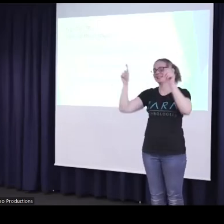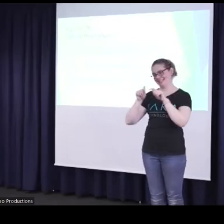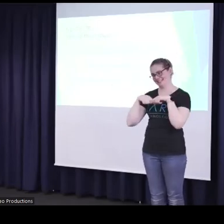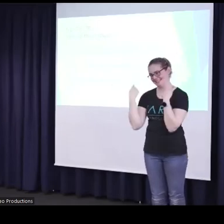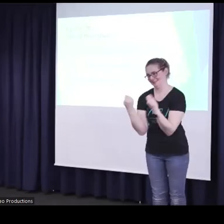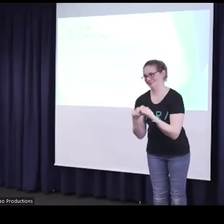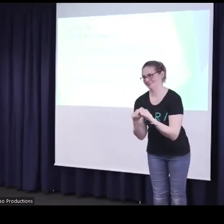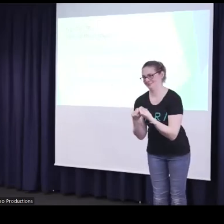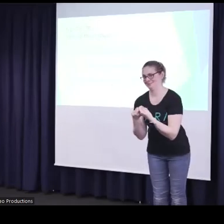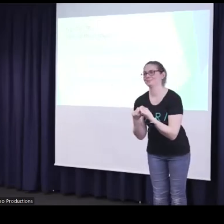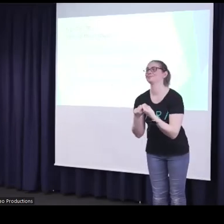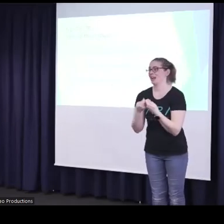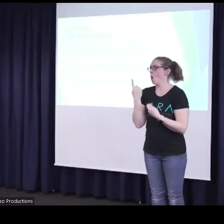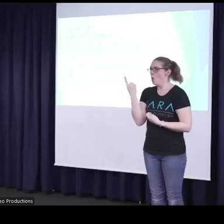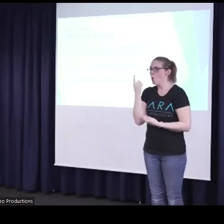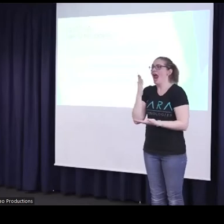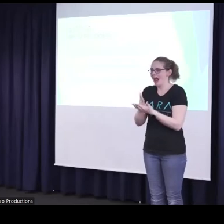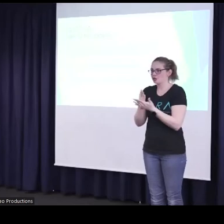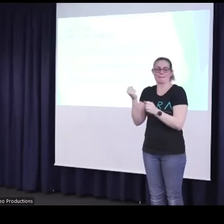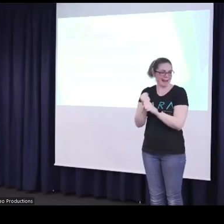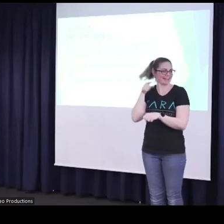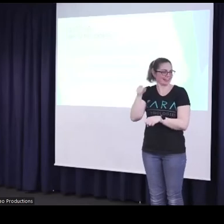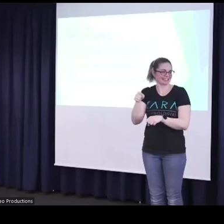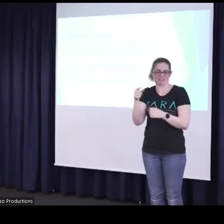So I'd like now to show you our amazing team